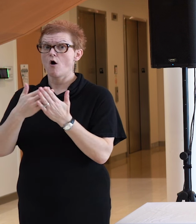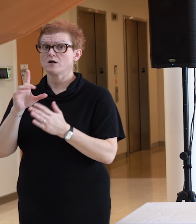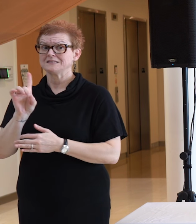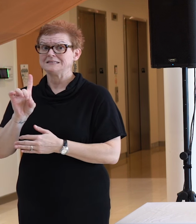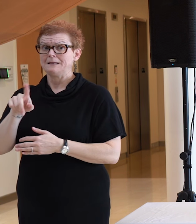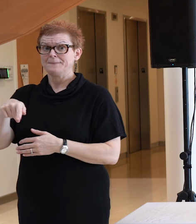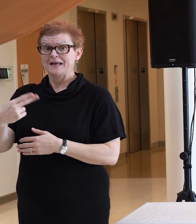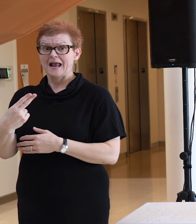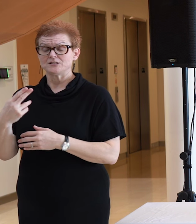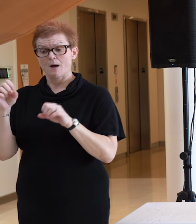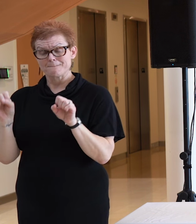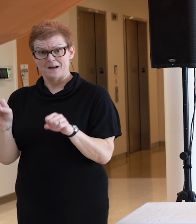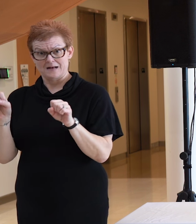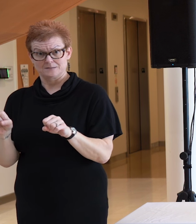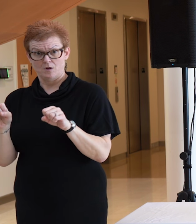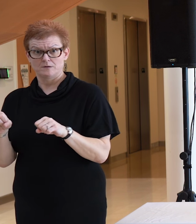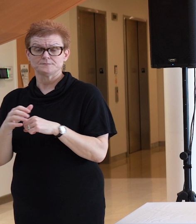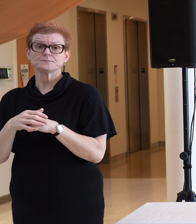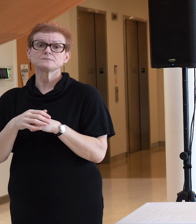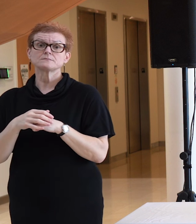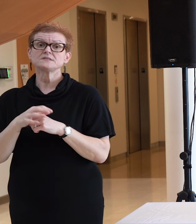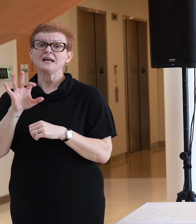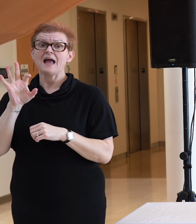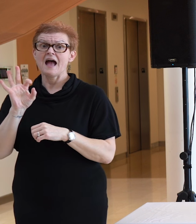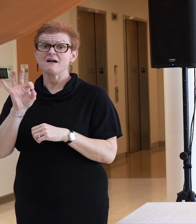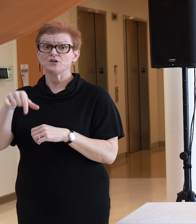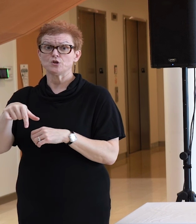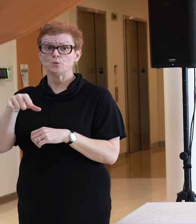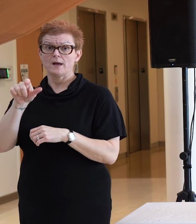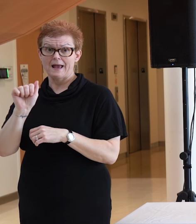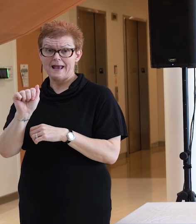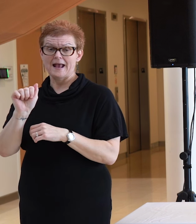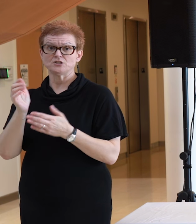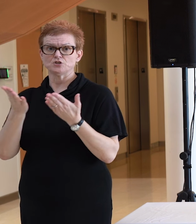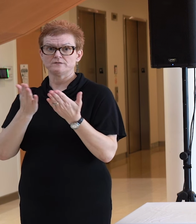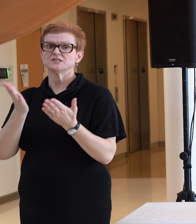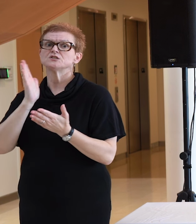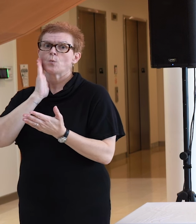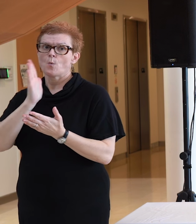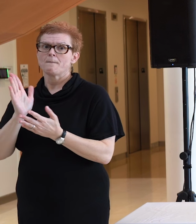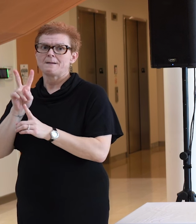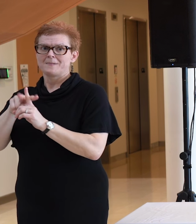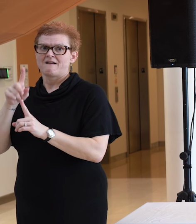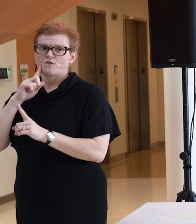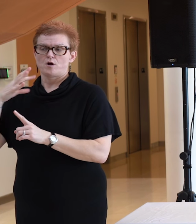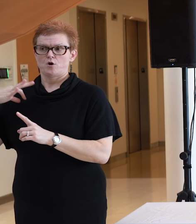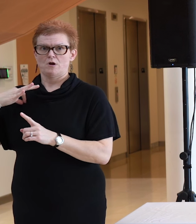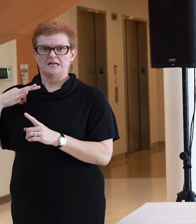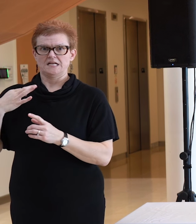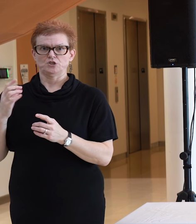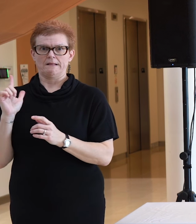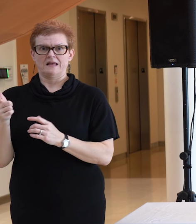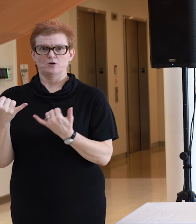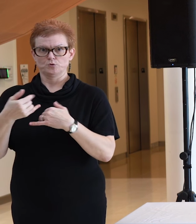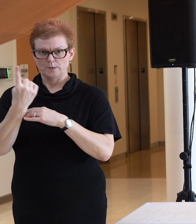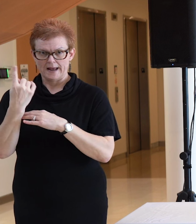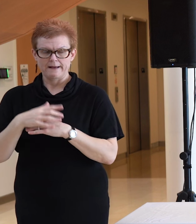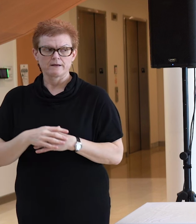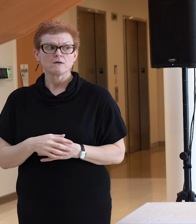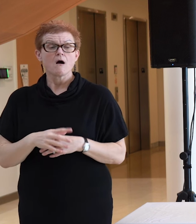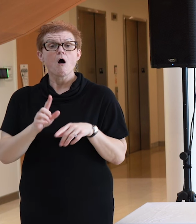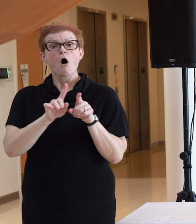possible. And again, our FQHC lookalike services, that we'll be applying for that accreditation later today. So I would